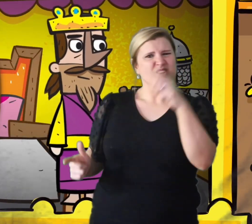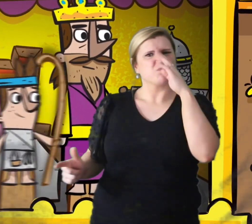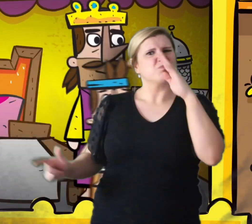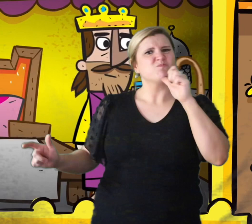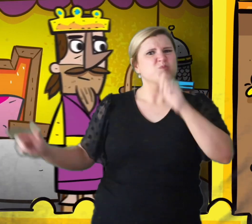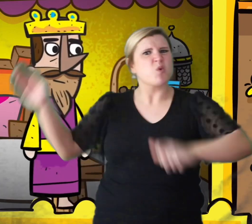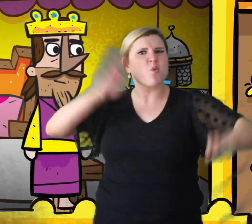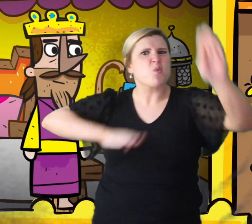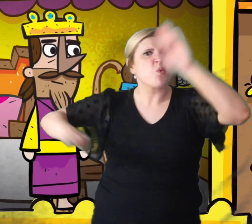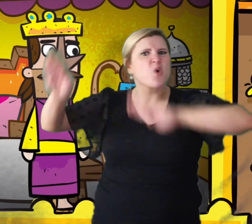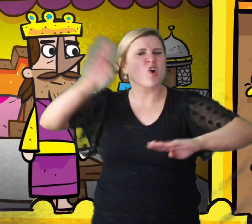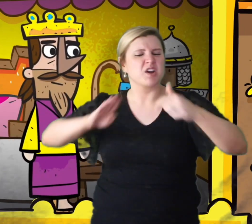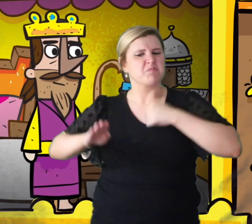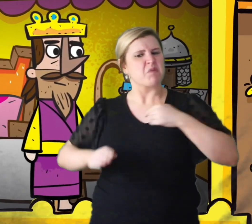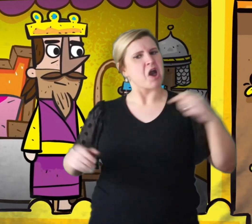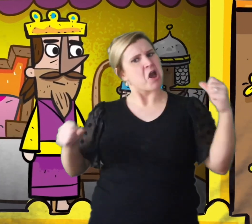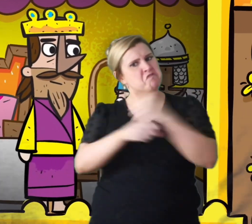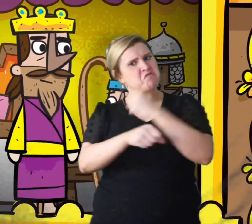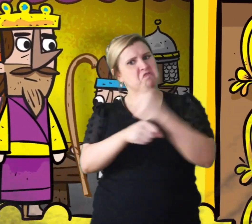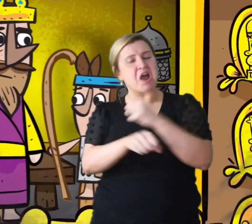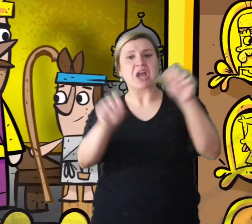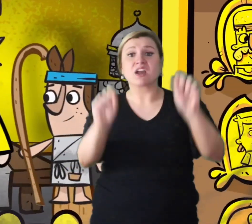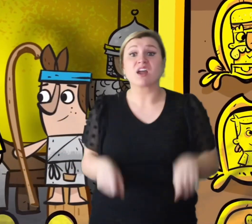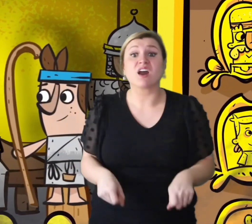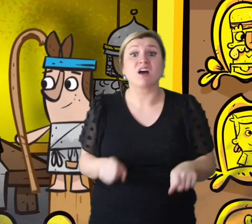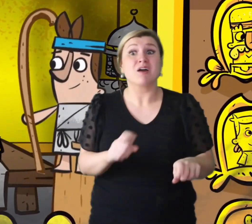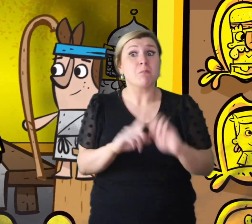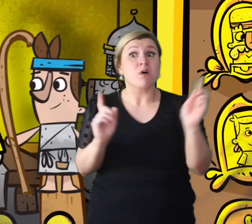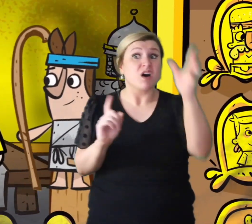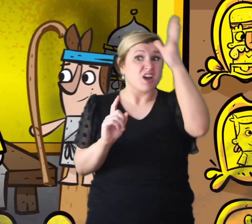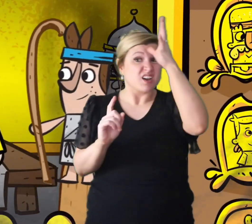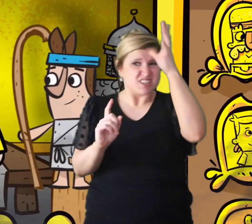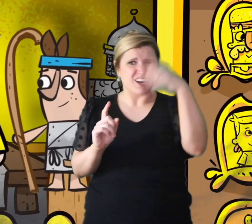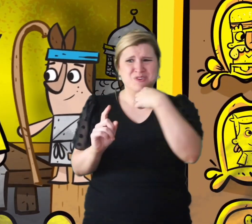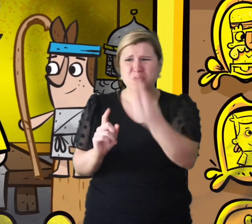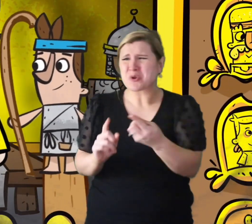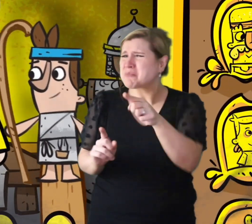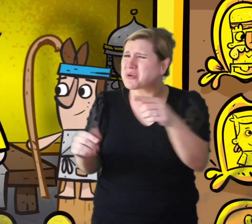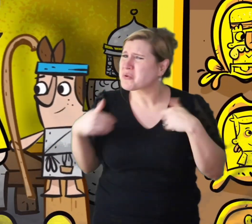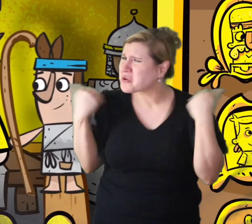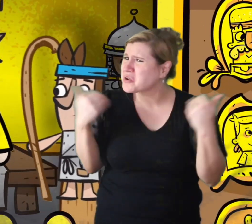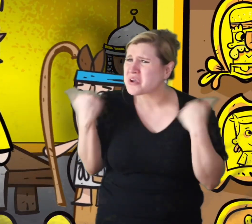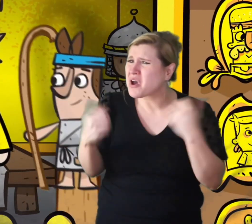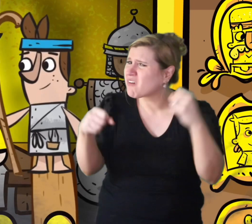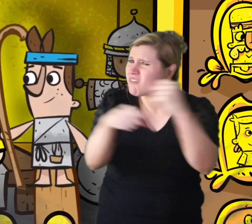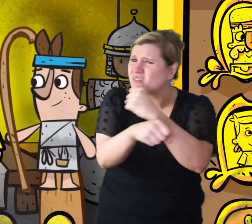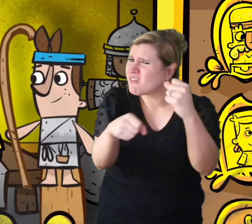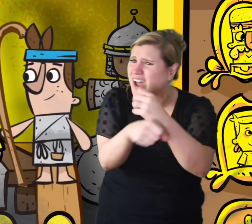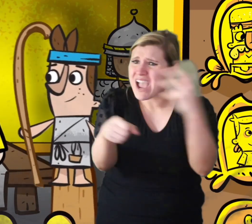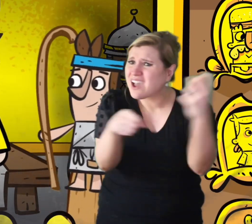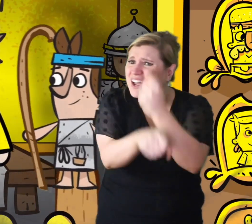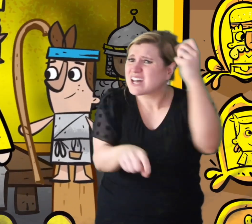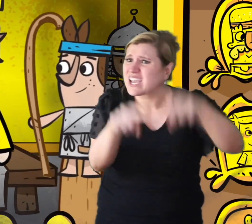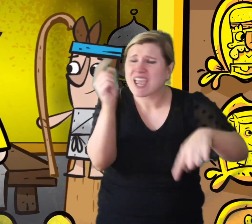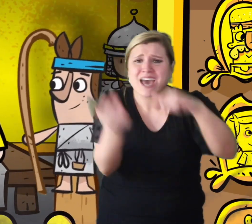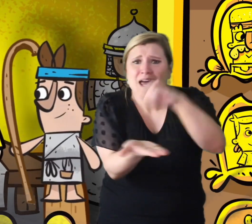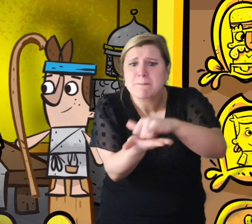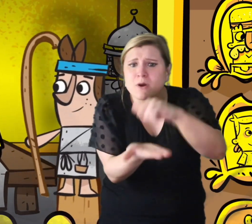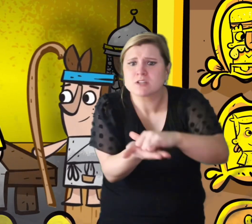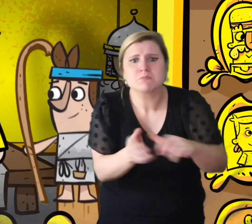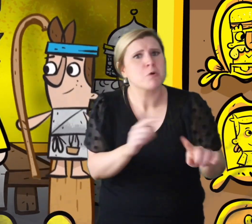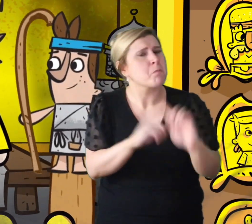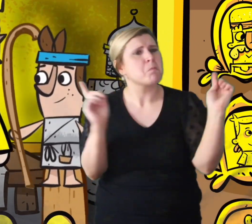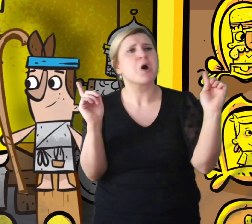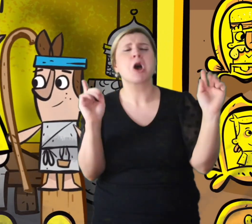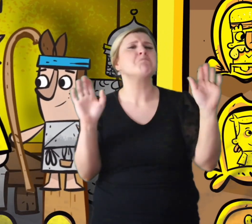only a boy." Wait! But David told Saul that he had taken care of his father's sheep and rescued them from